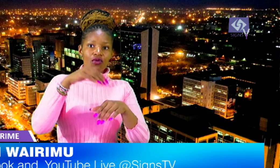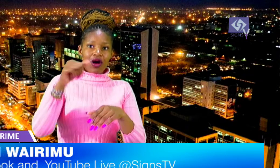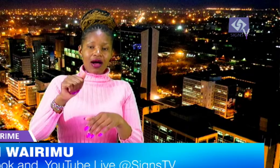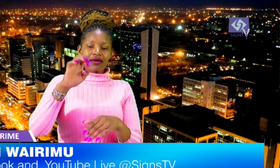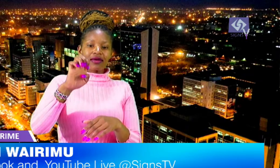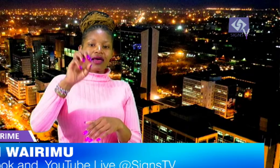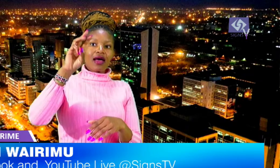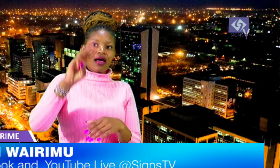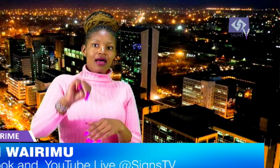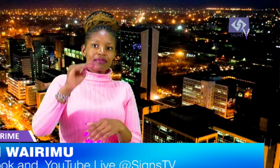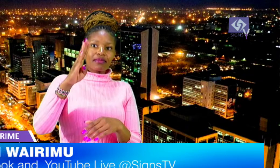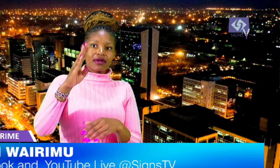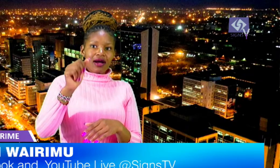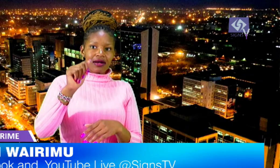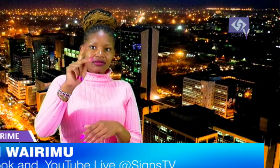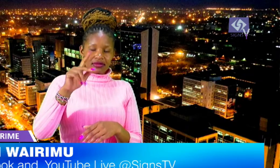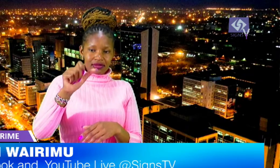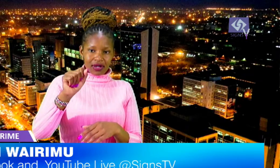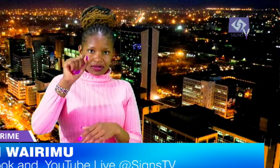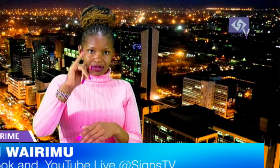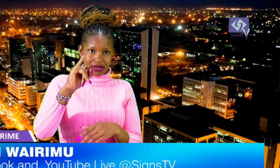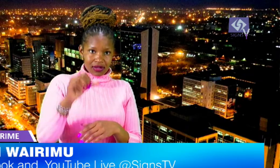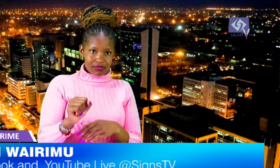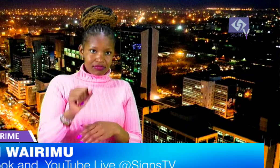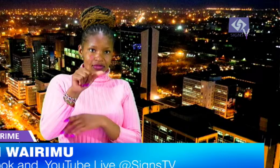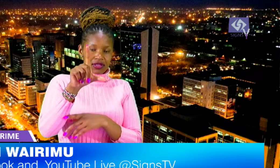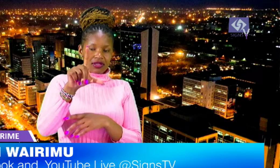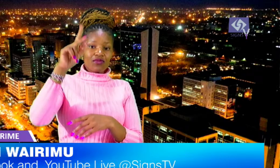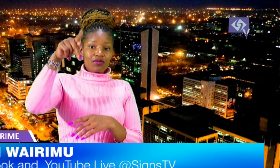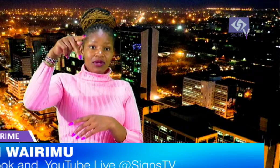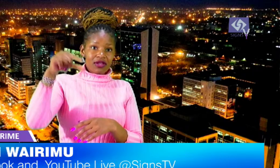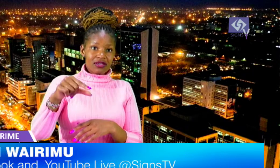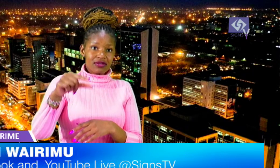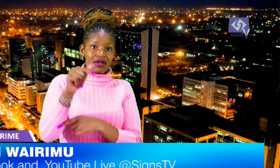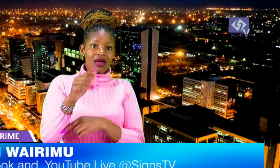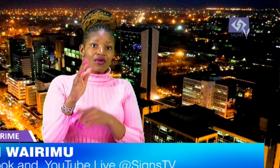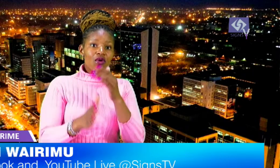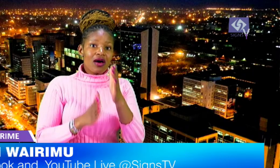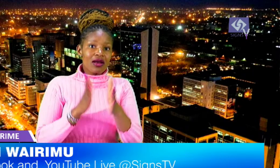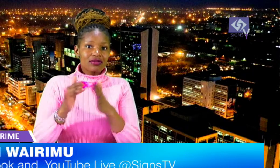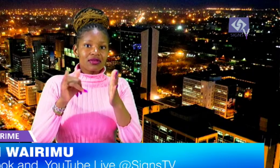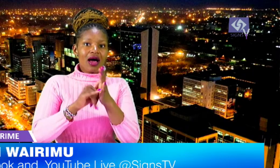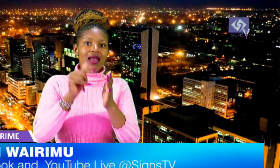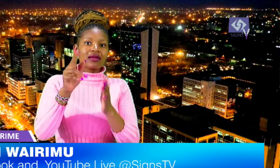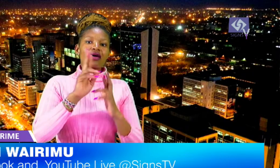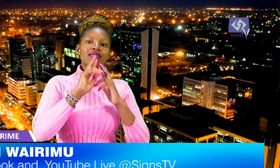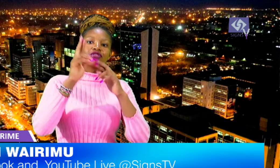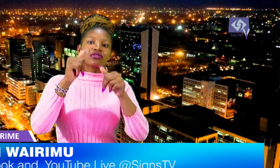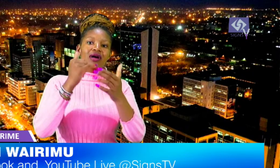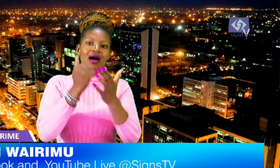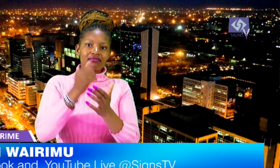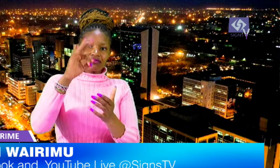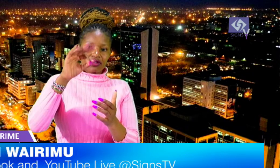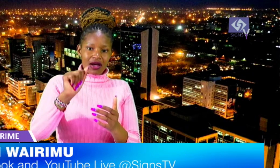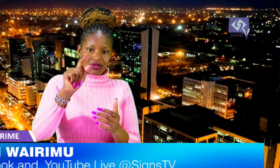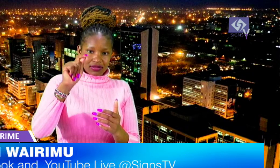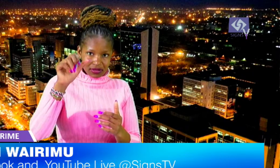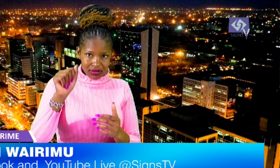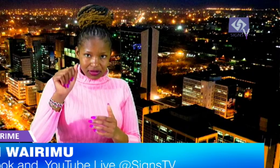licensing of the Embakasi LPG plant, and that resulted in a fatal explosion and claimed 3